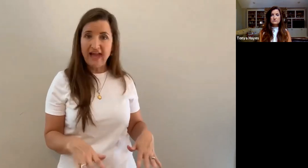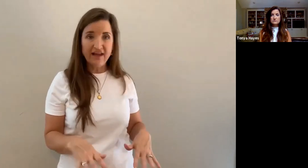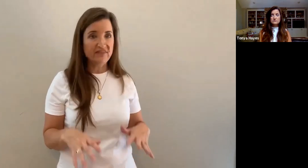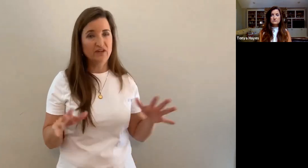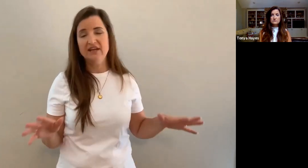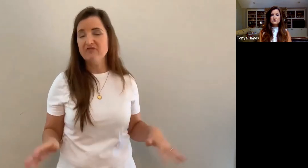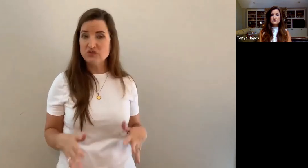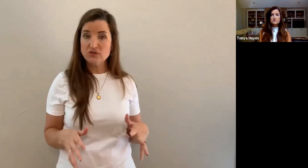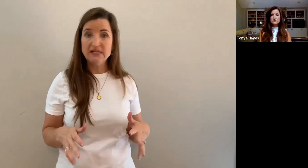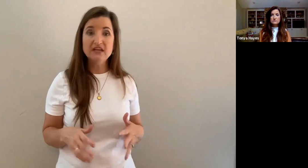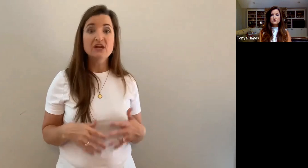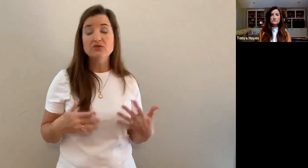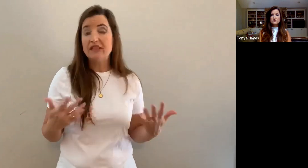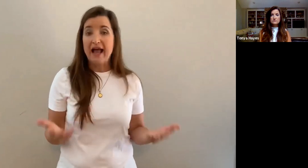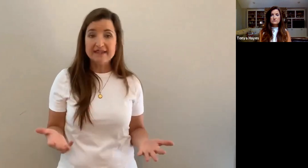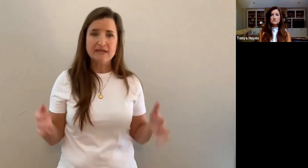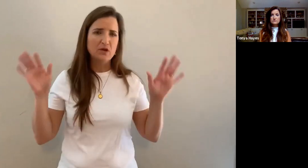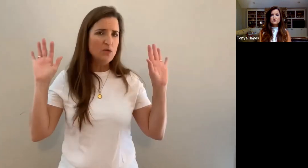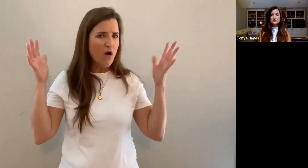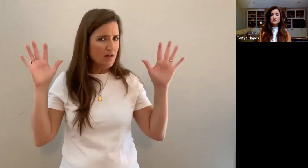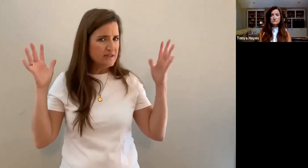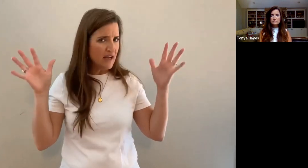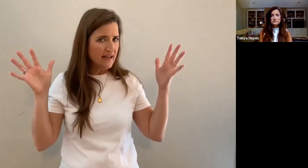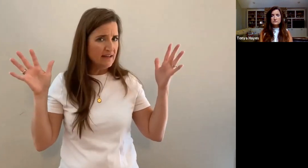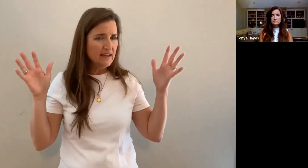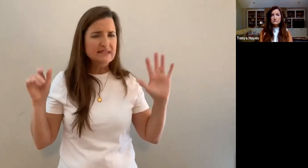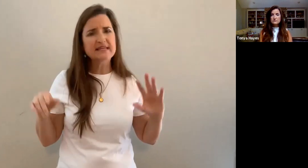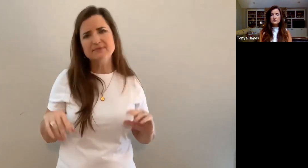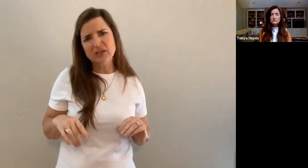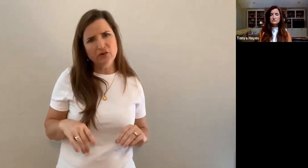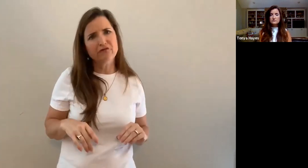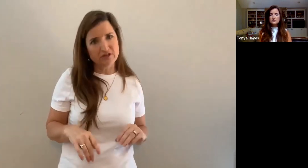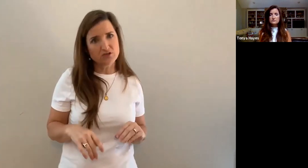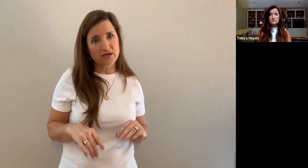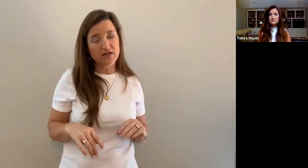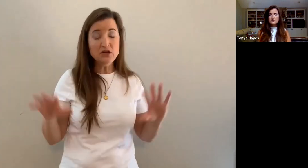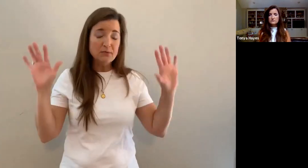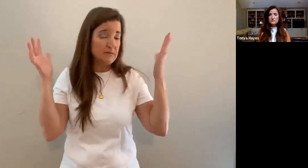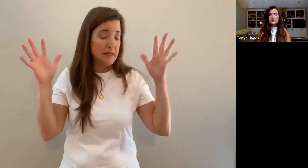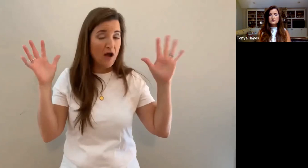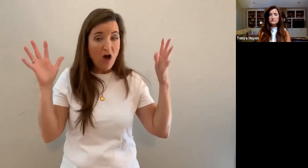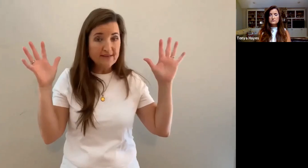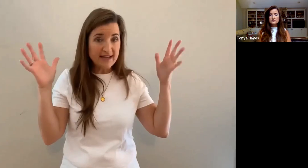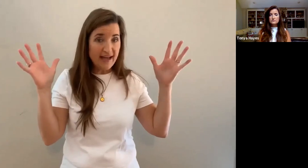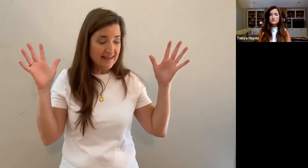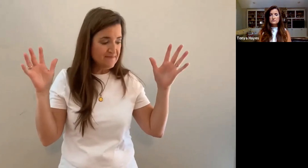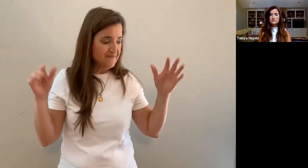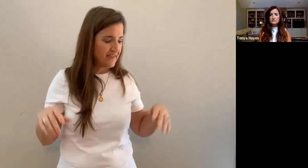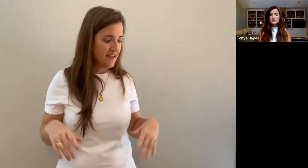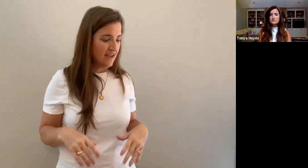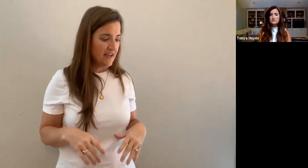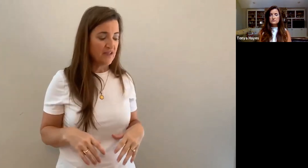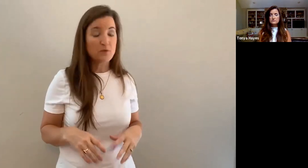that they have and they're getting frustrated, you can ask them, are you all done? It seems like you're frustrated. You must be all